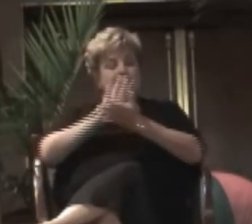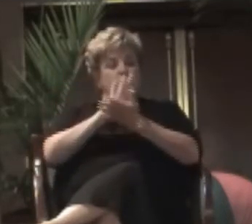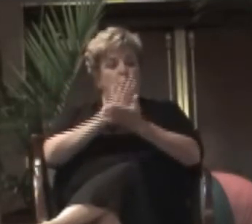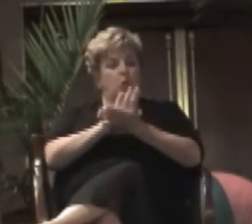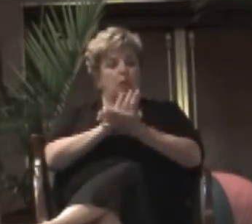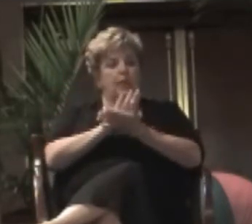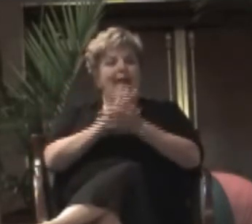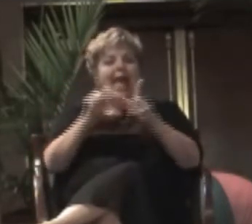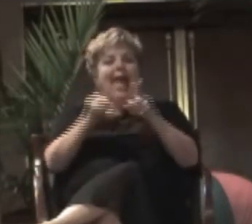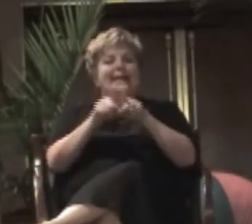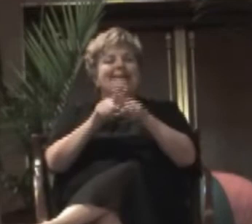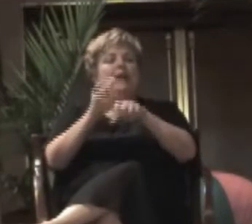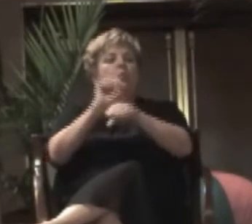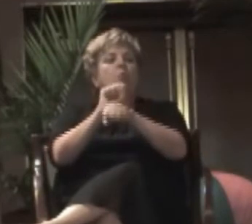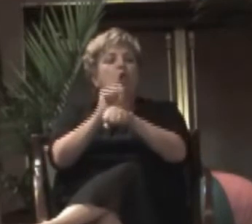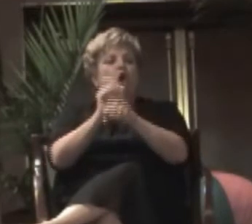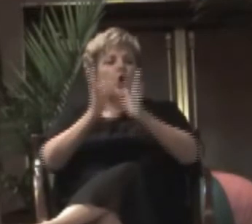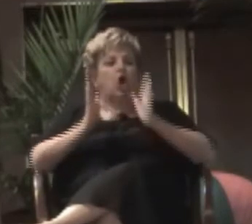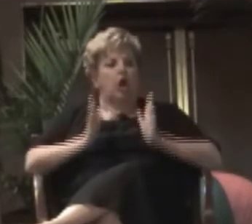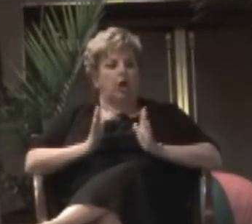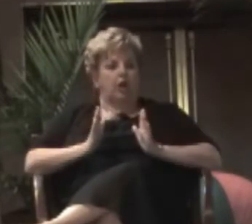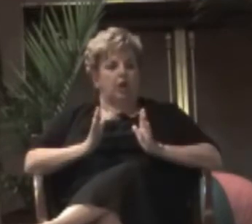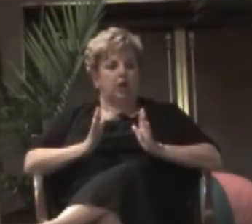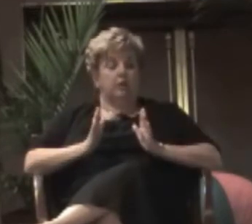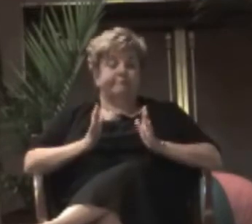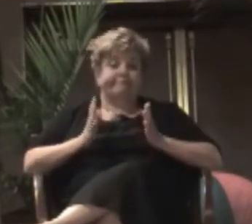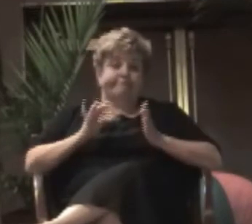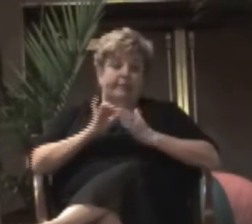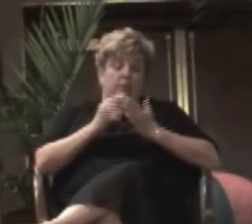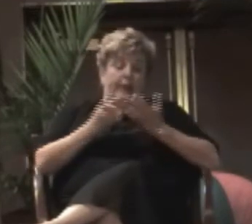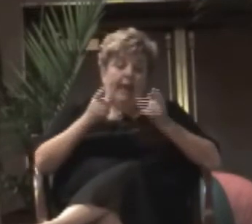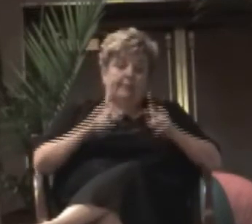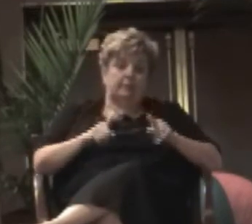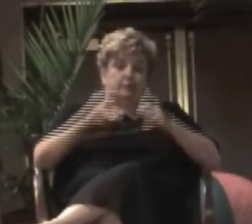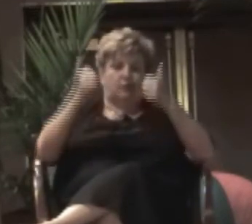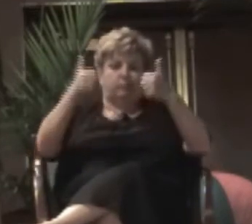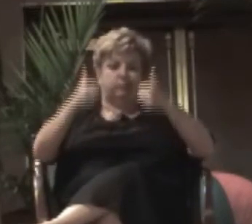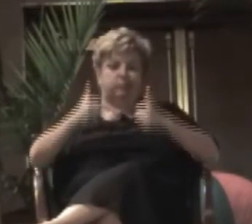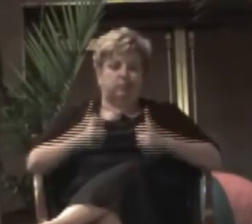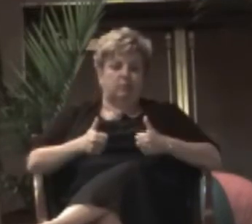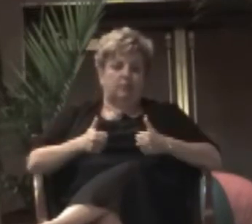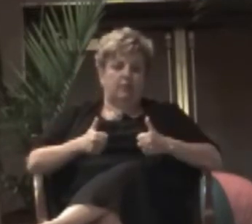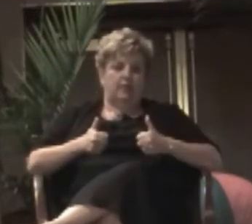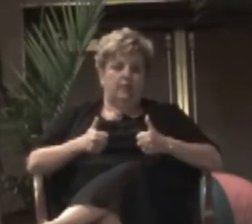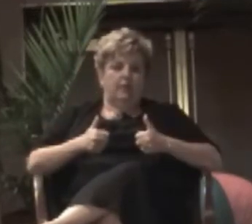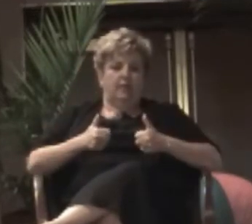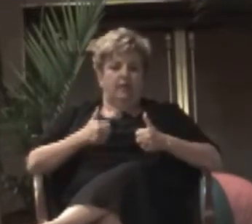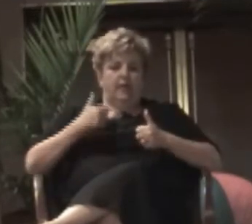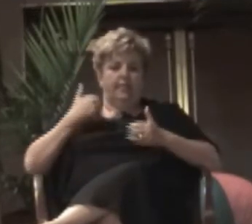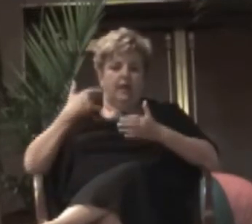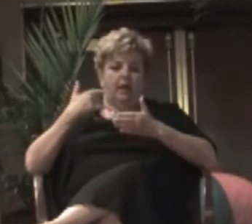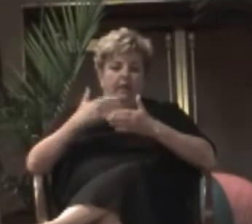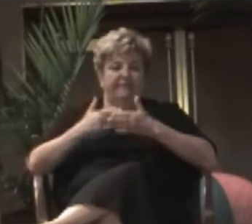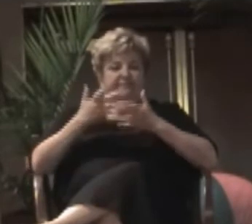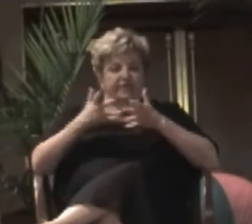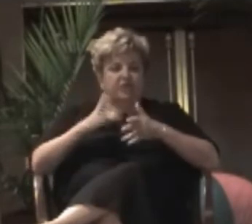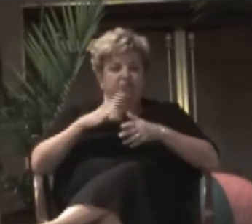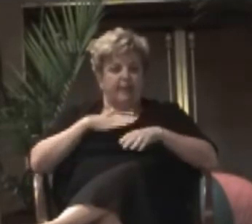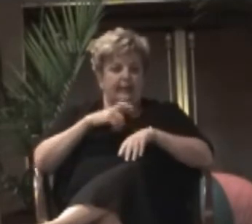And that's where I wound up. And finished out a little bit of time, and then it was drummed